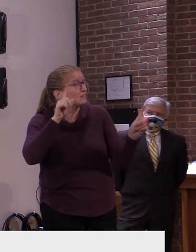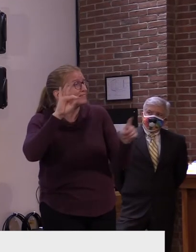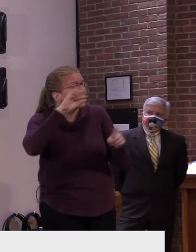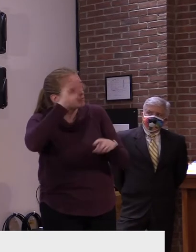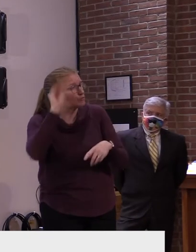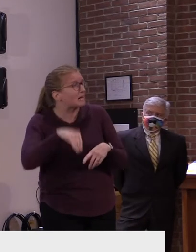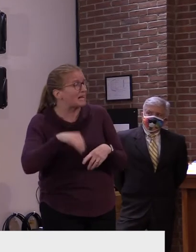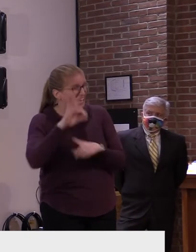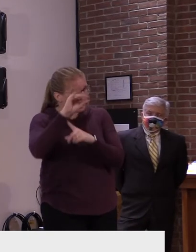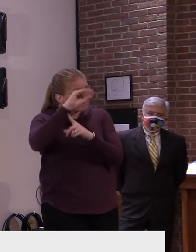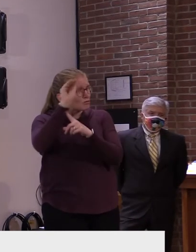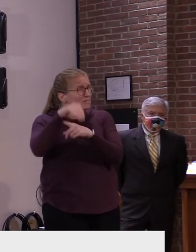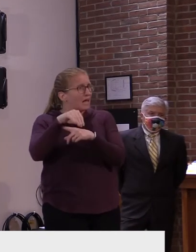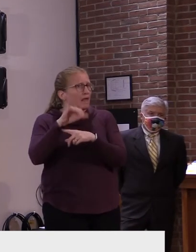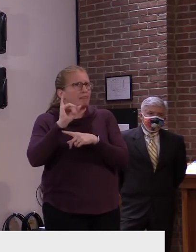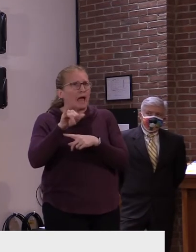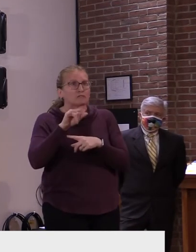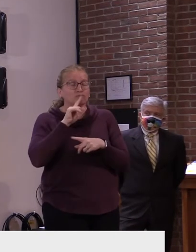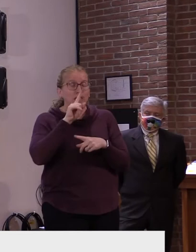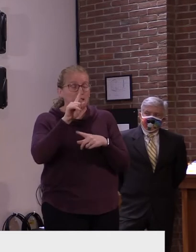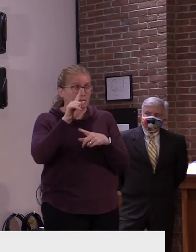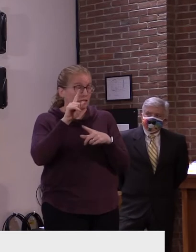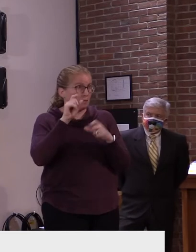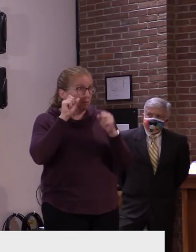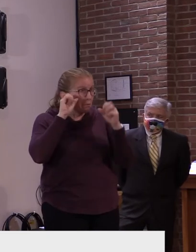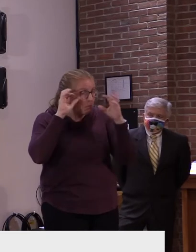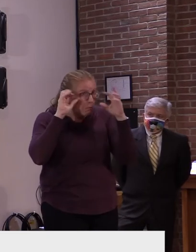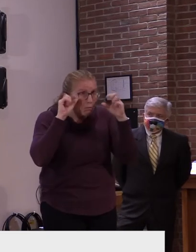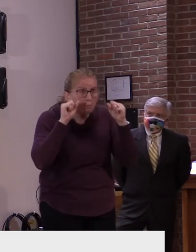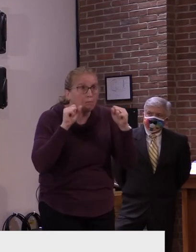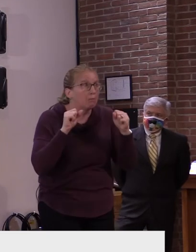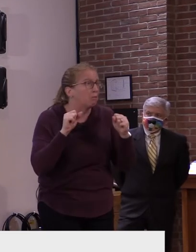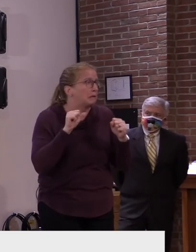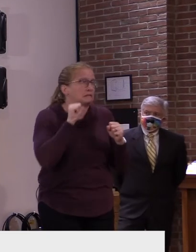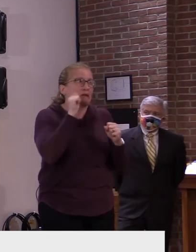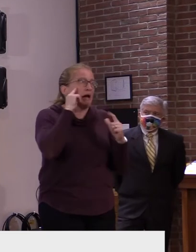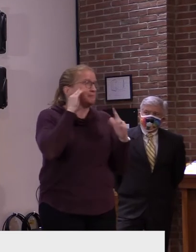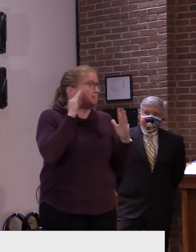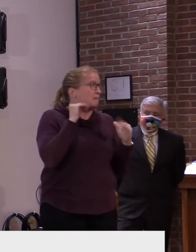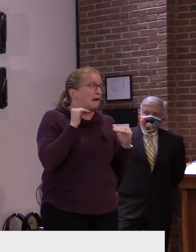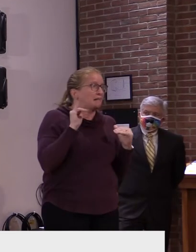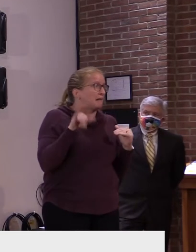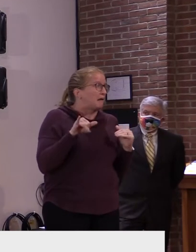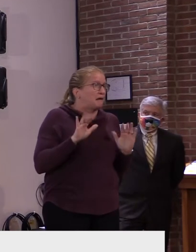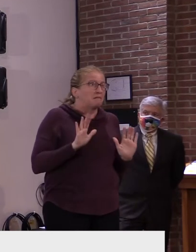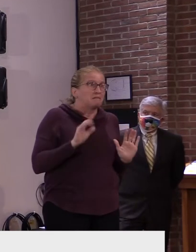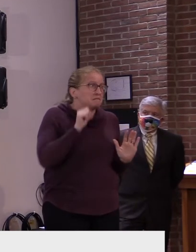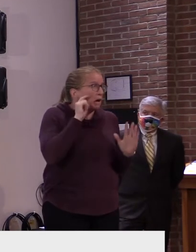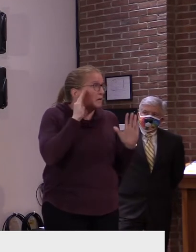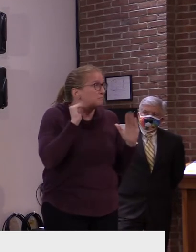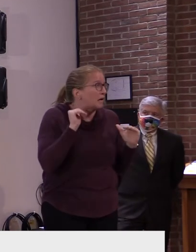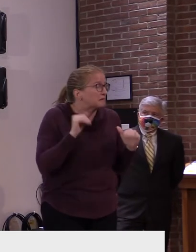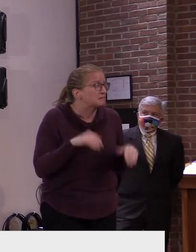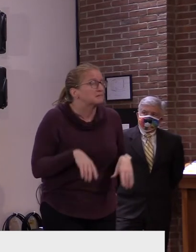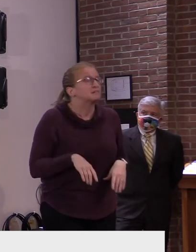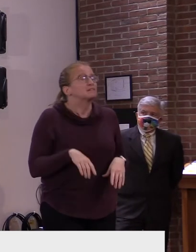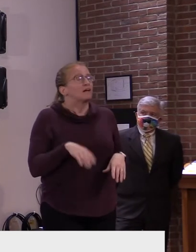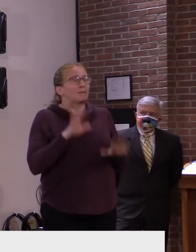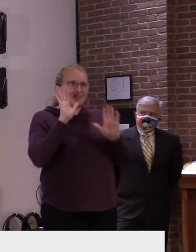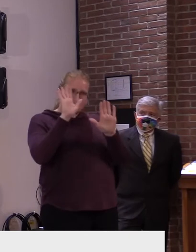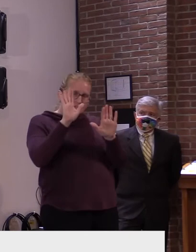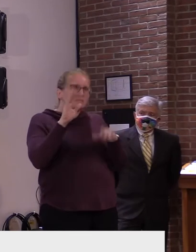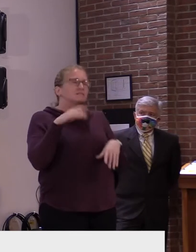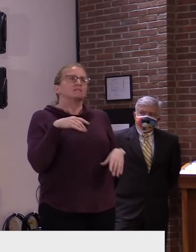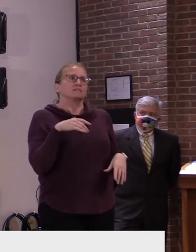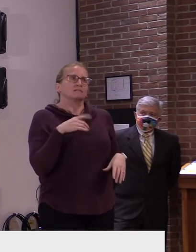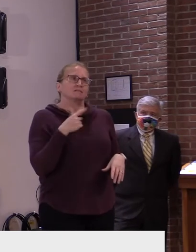like way beyond anybody's wildest expectations now none of us us meaning the scientific community have had a chance to